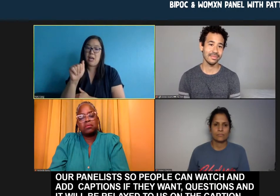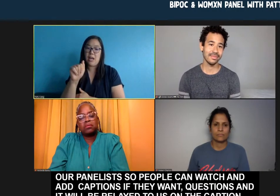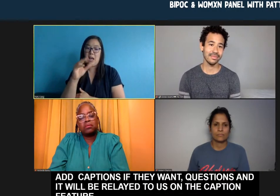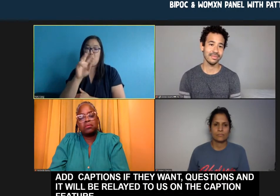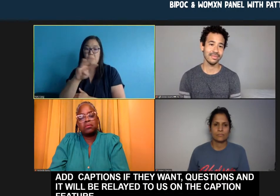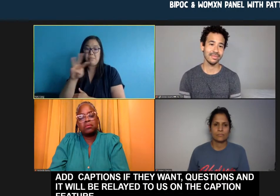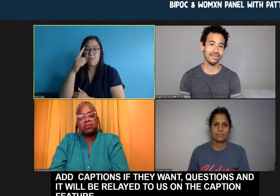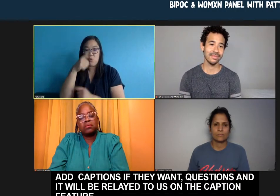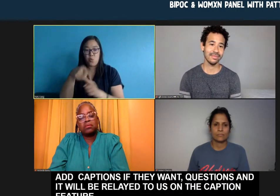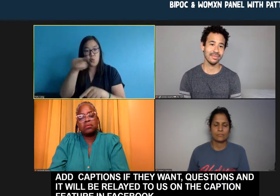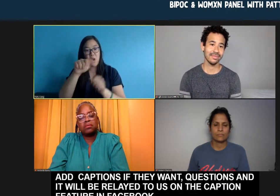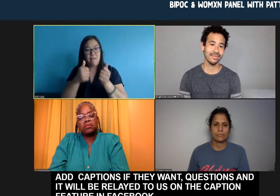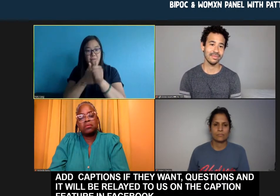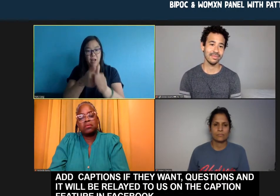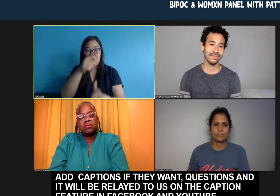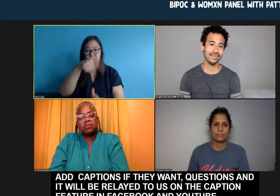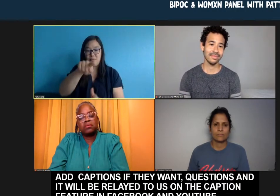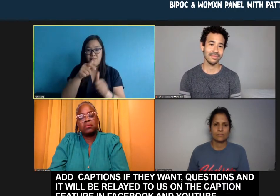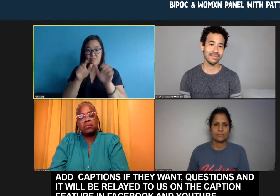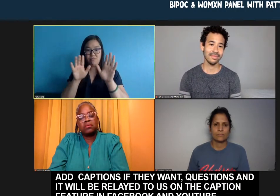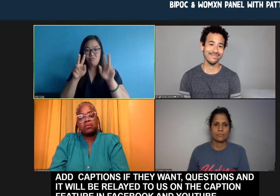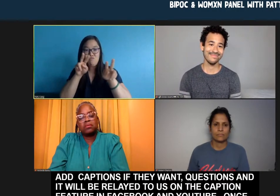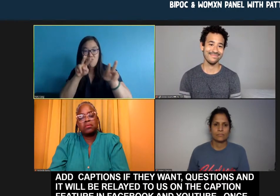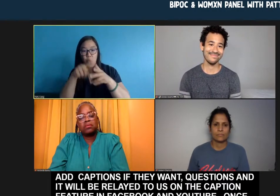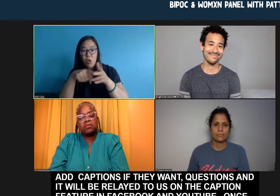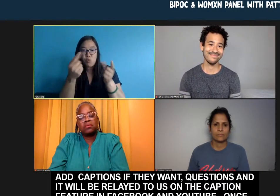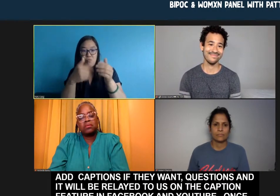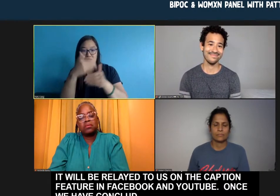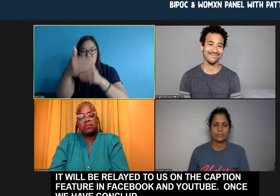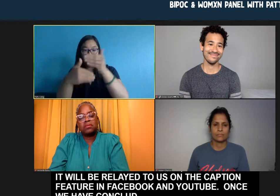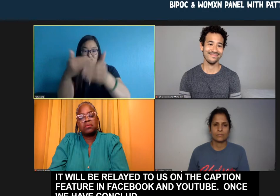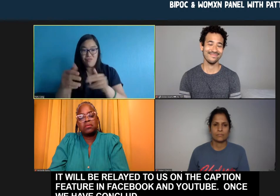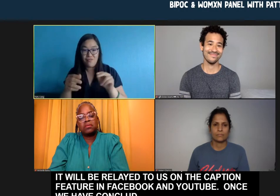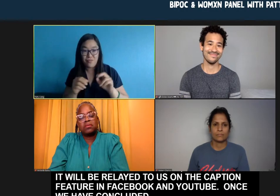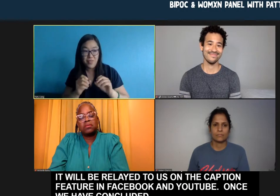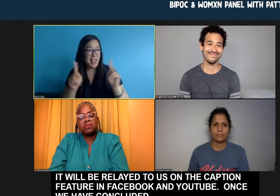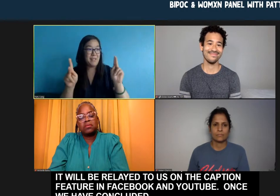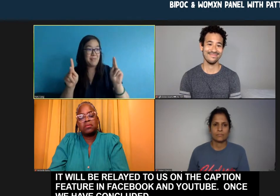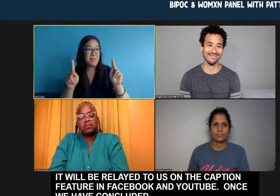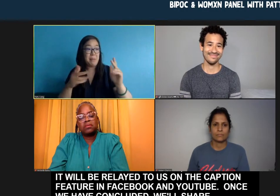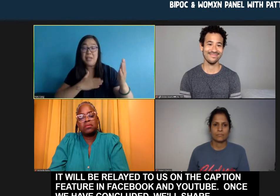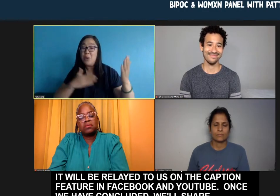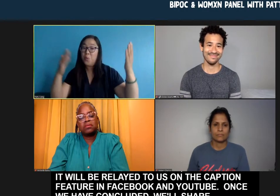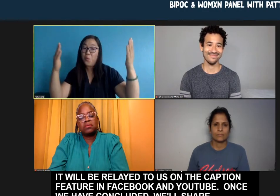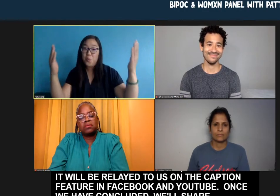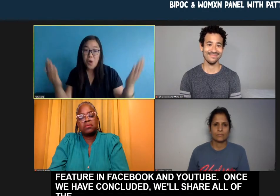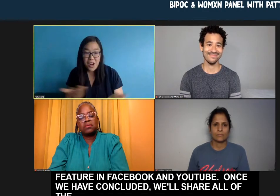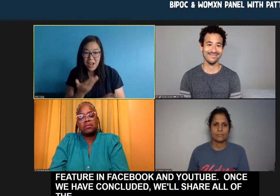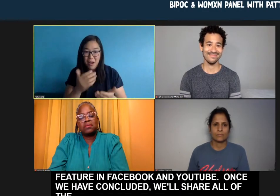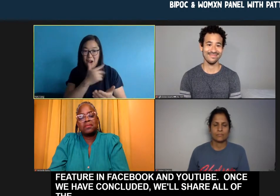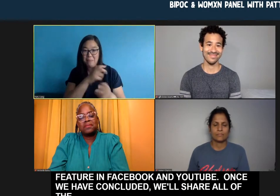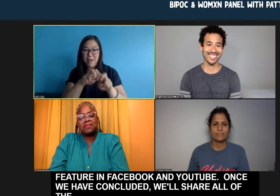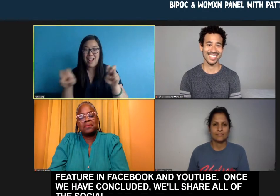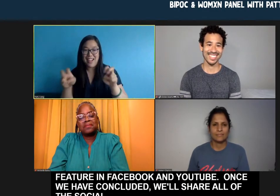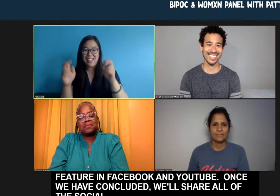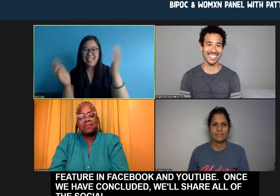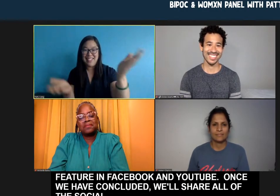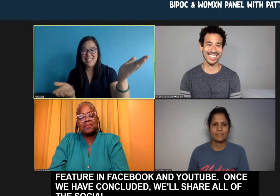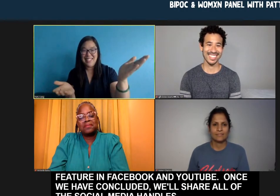share all of the social media handles so that all of you can follow and we can all follow each other. So I am ready to welcome